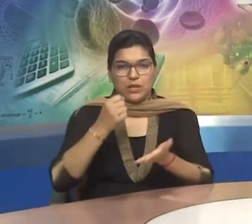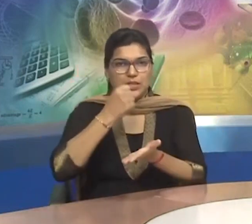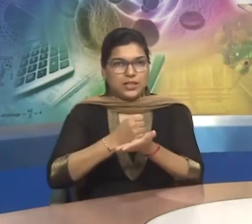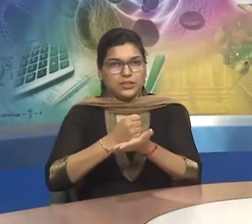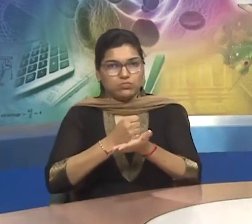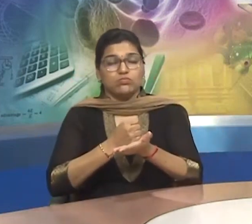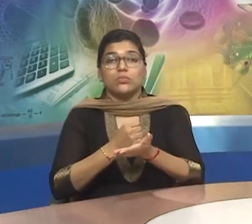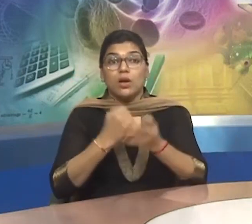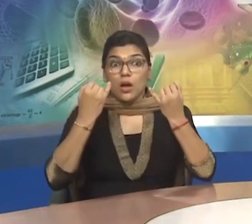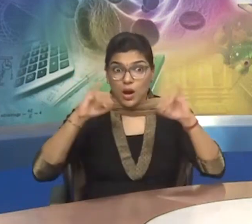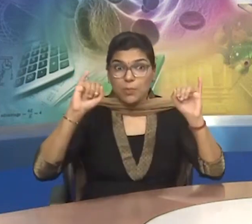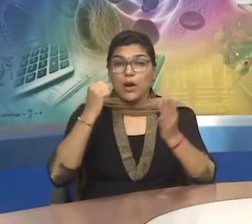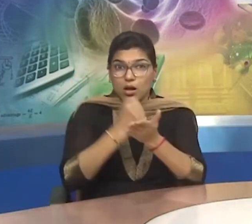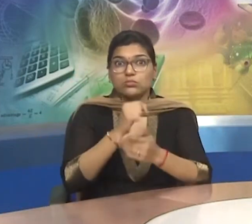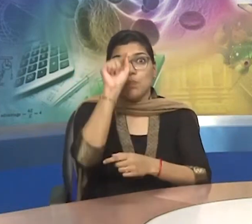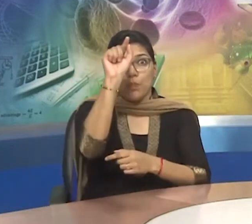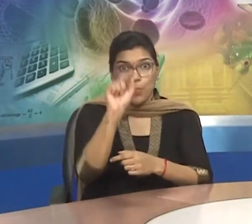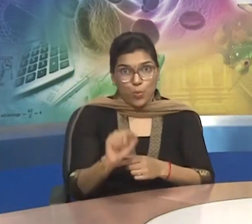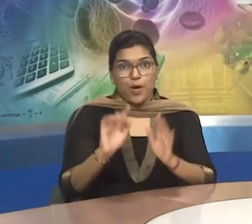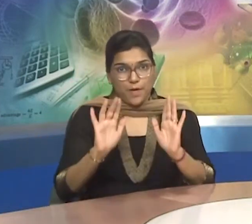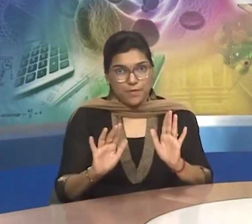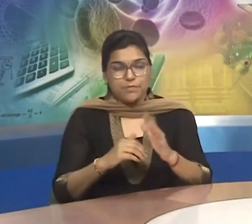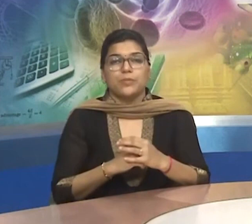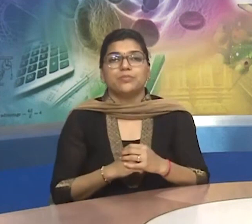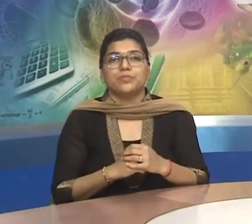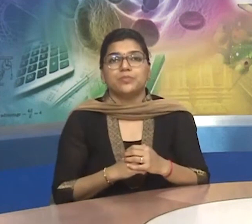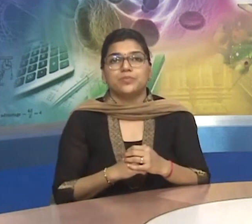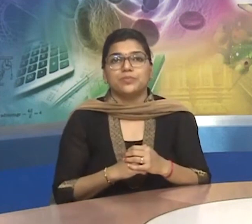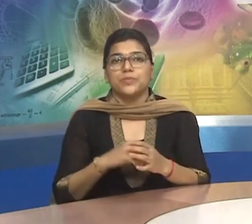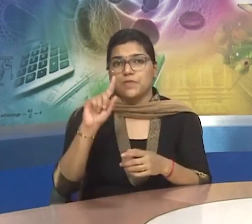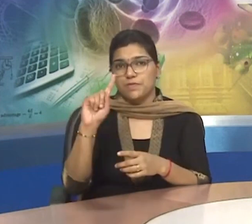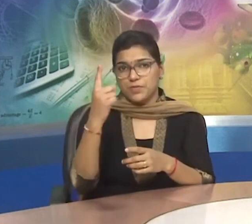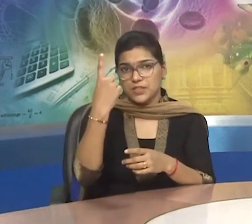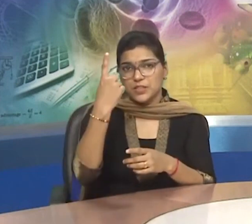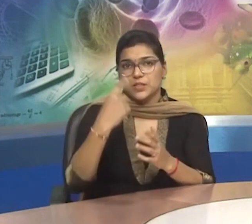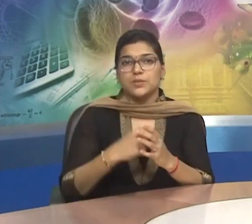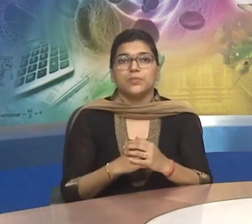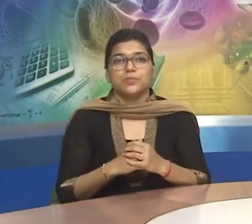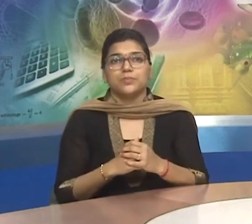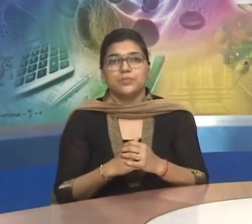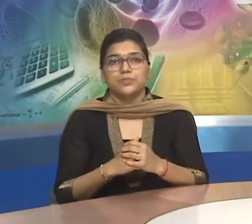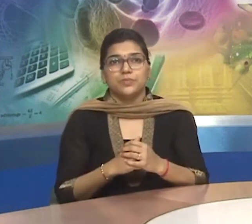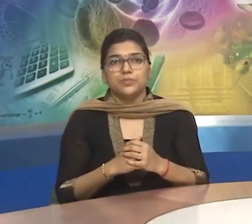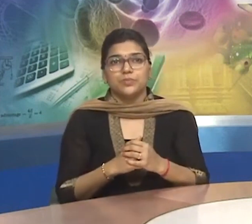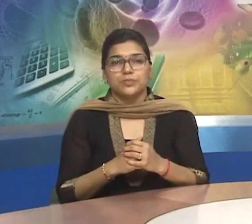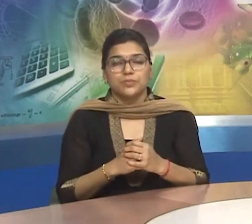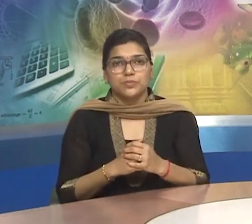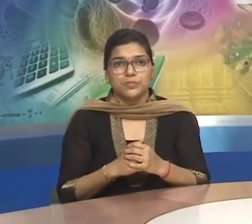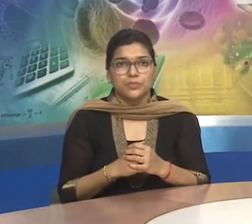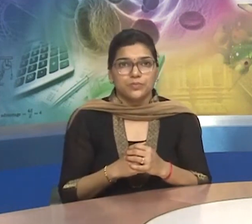Now let us now understand the right to freedom. This has